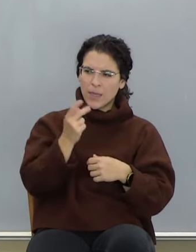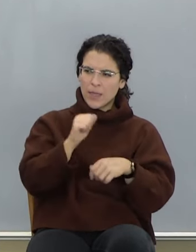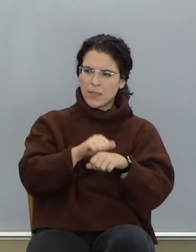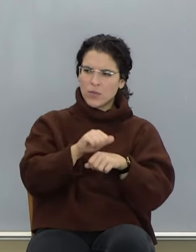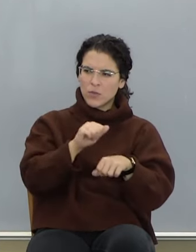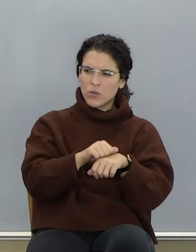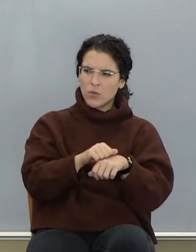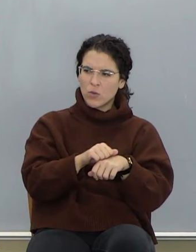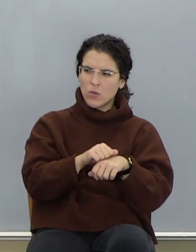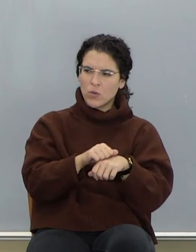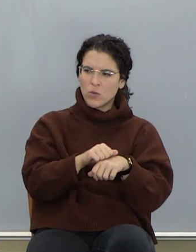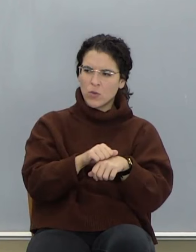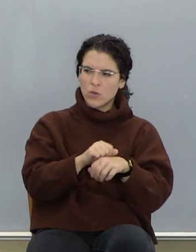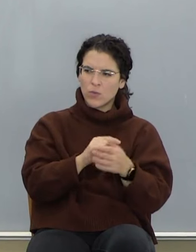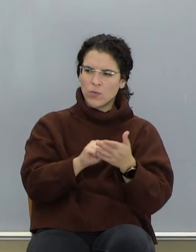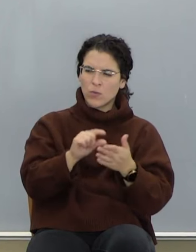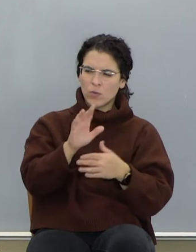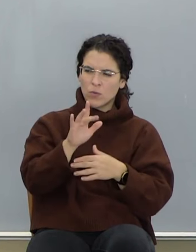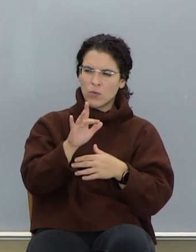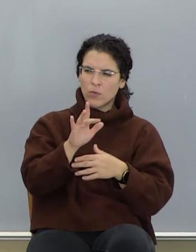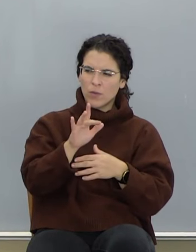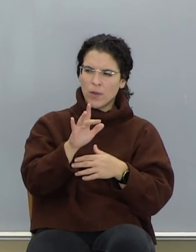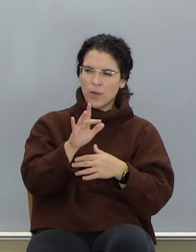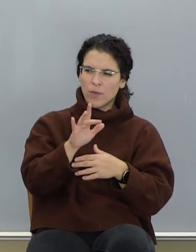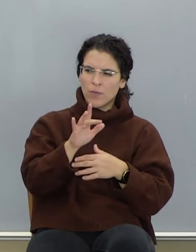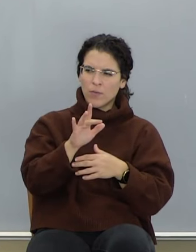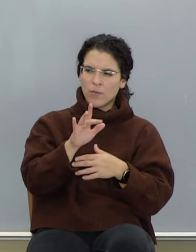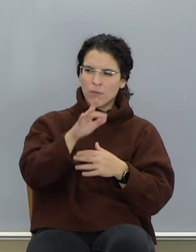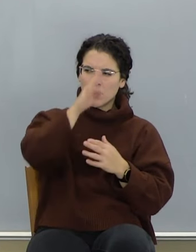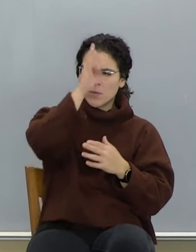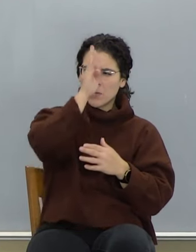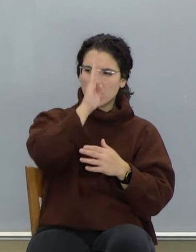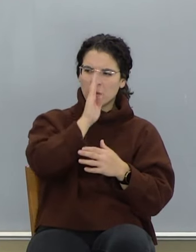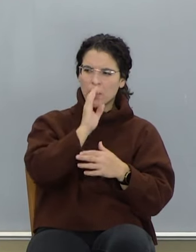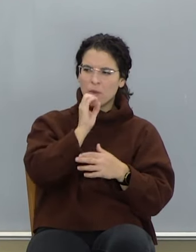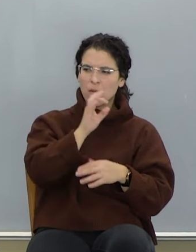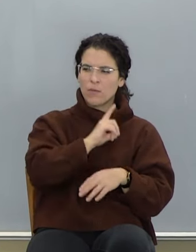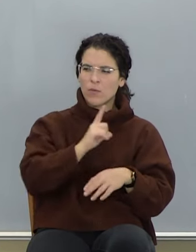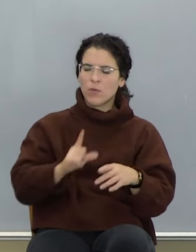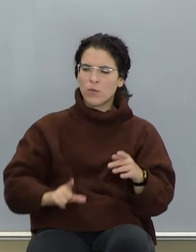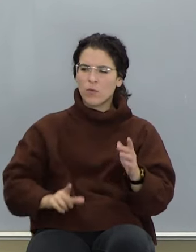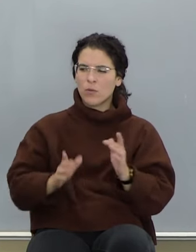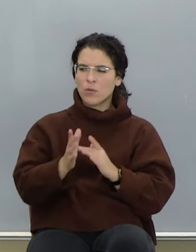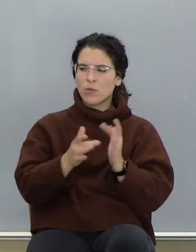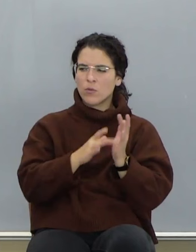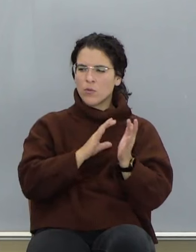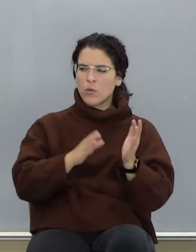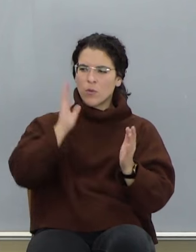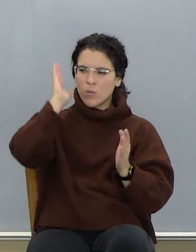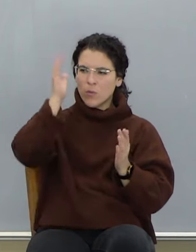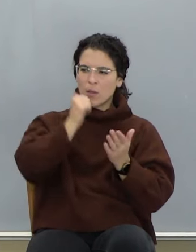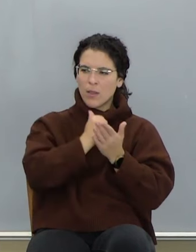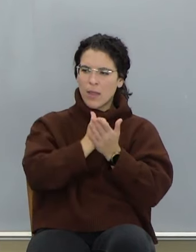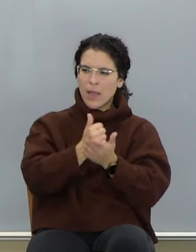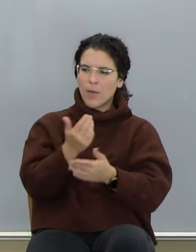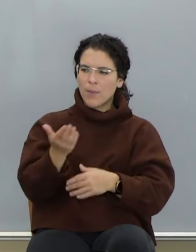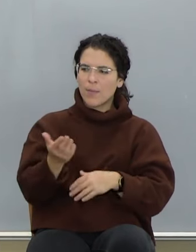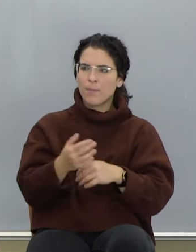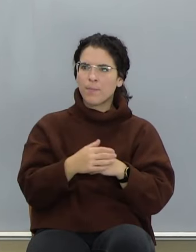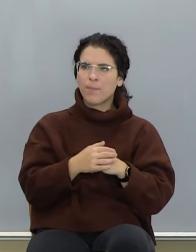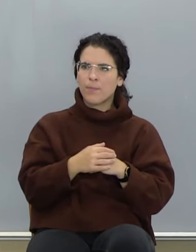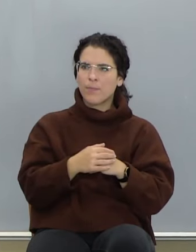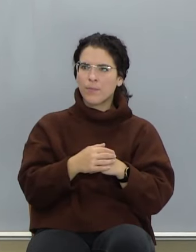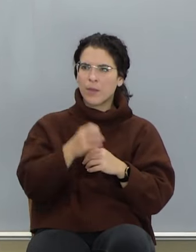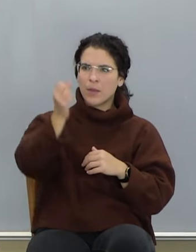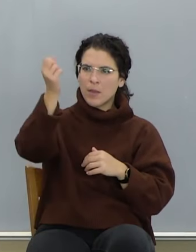stone. And verse 25, the God of the Lord Jesus Christ is going to help him. And